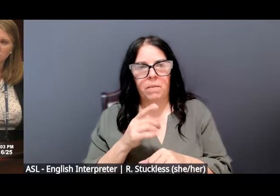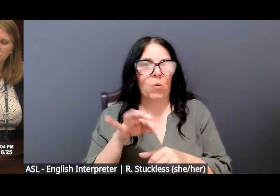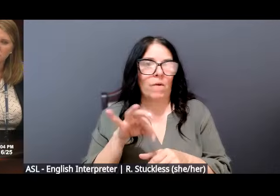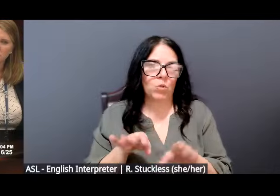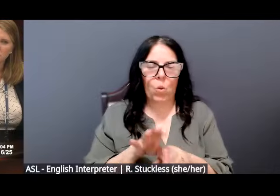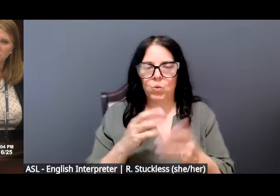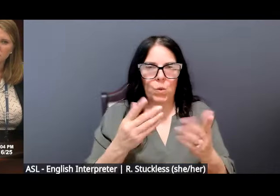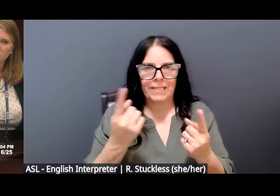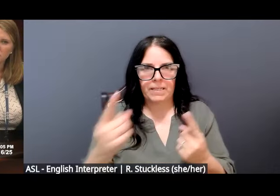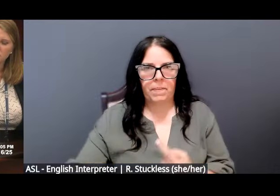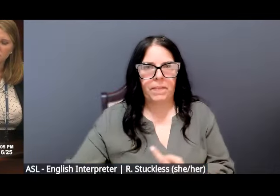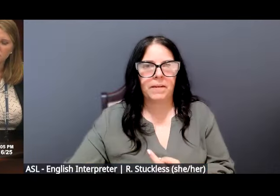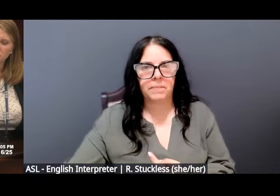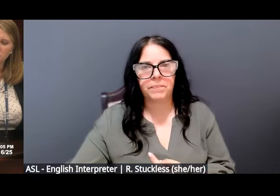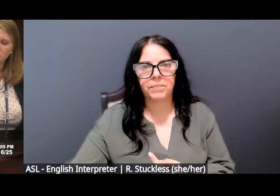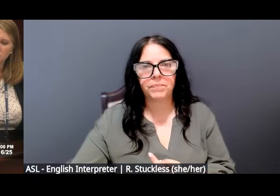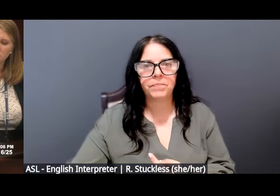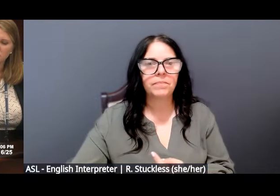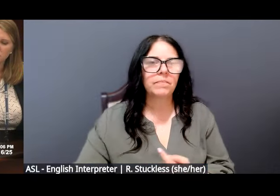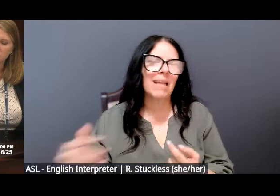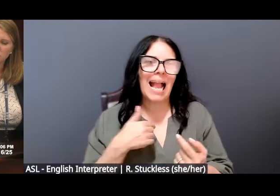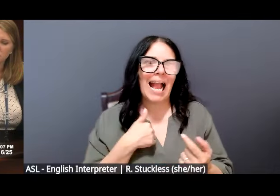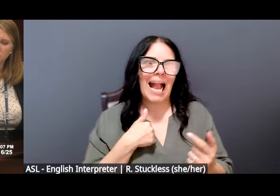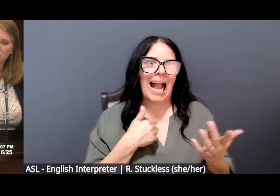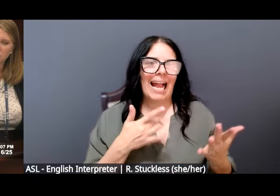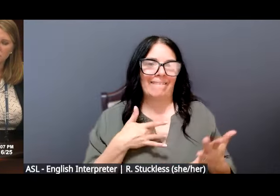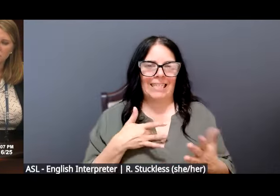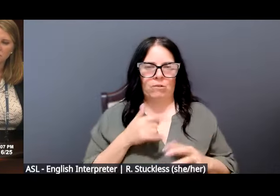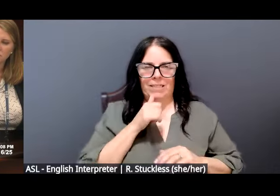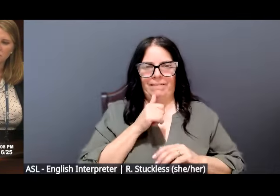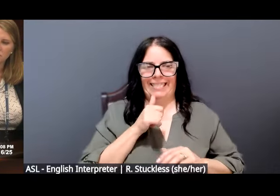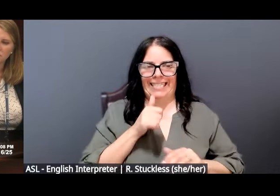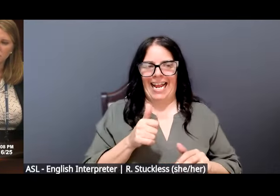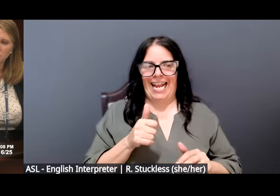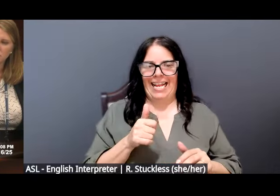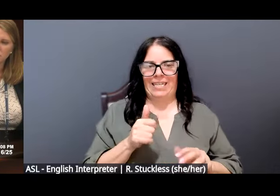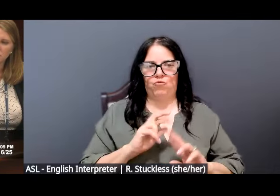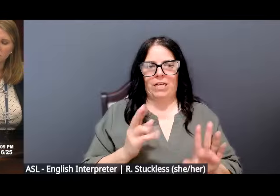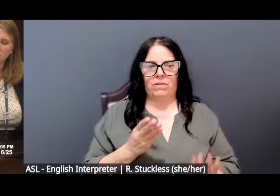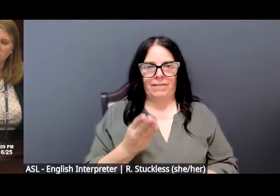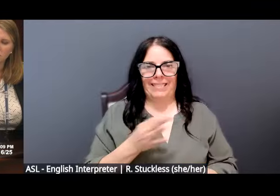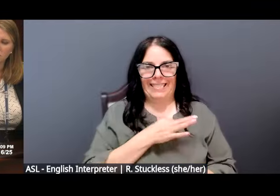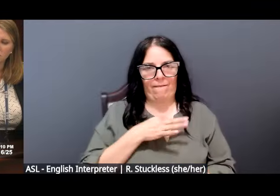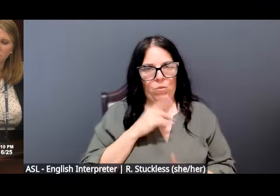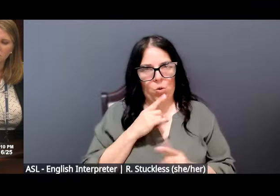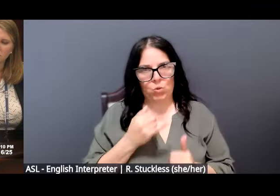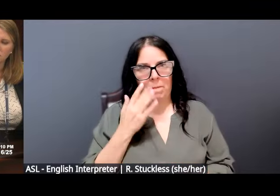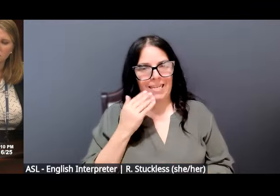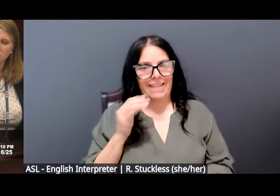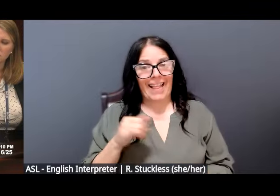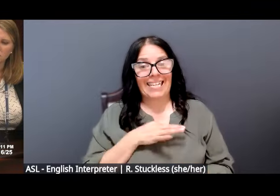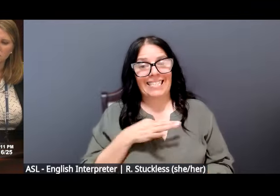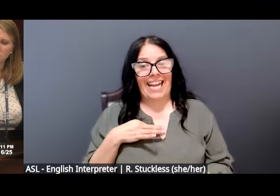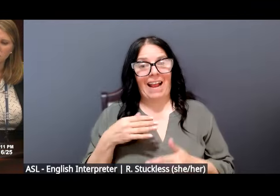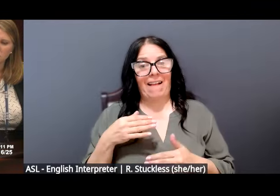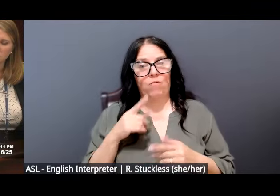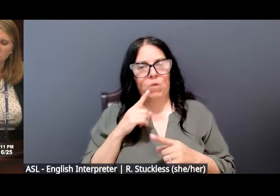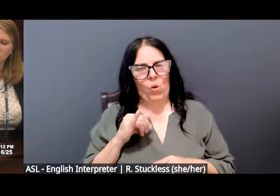So I didn't feel I could present that in a staff report today because the staff report is the final step, right? It's the